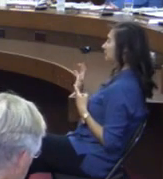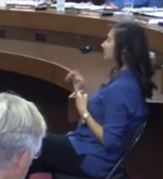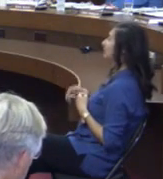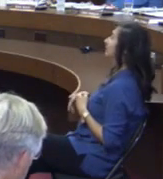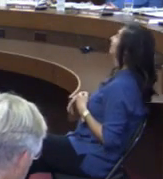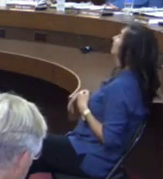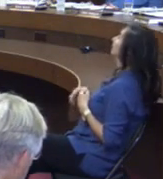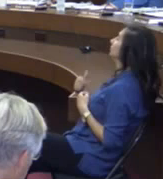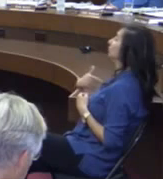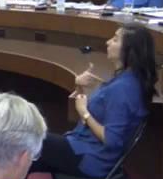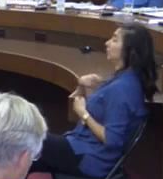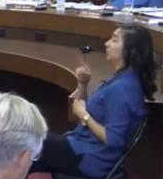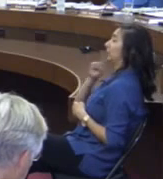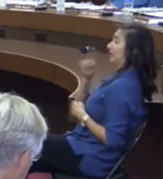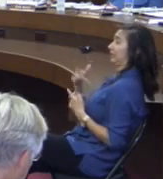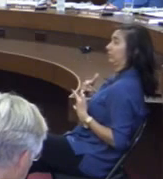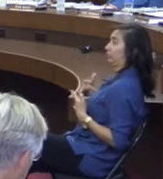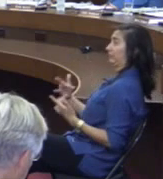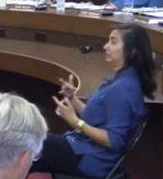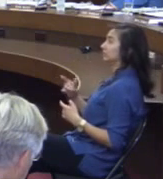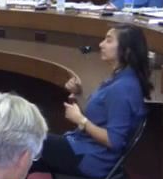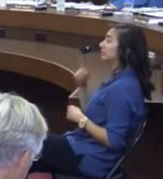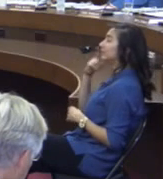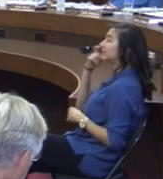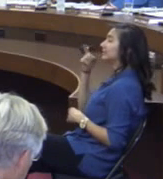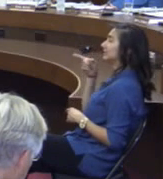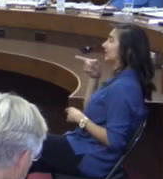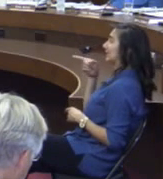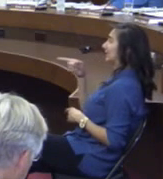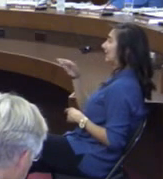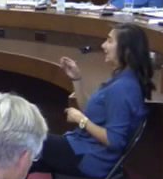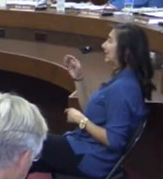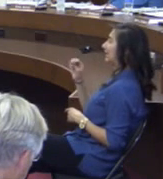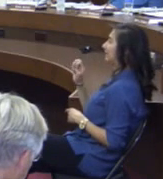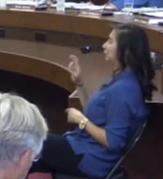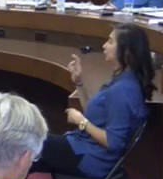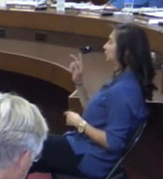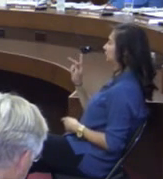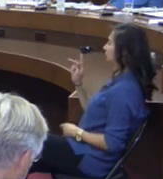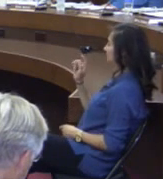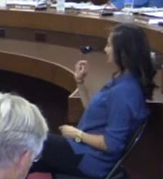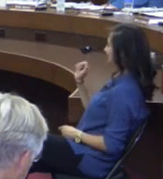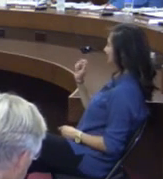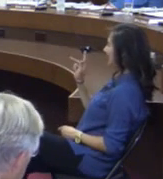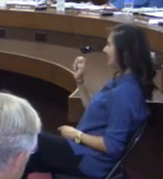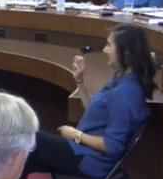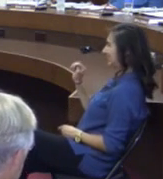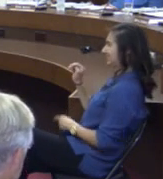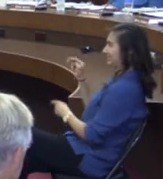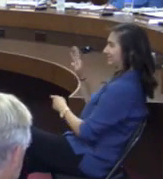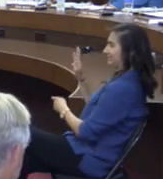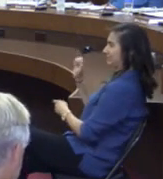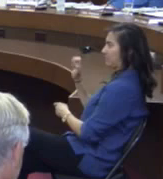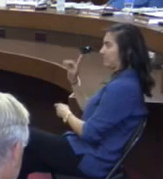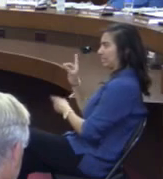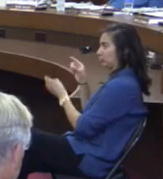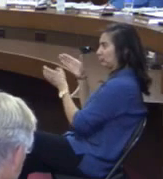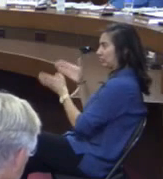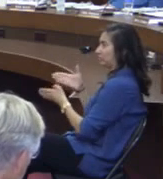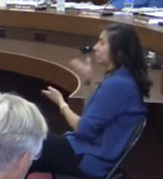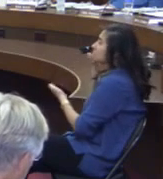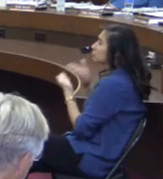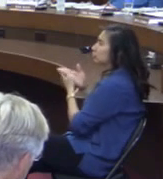So we're really thrilled because he and Mr. Tackett, who is the band director, already have a wonderful relationship, so they're just